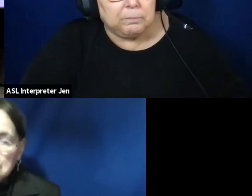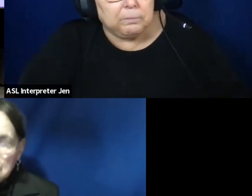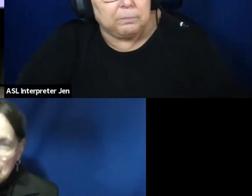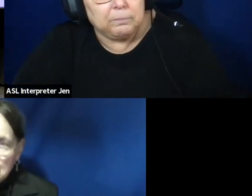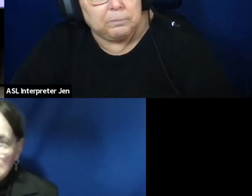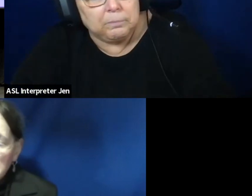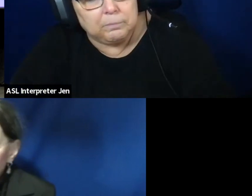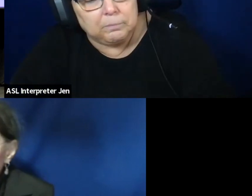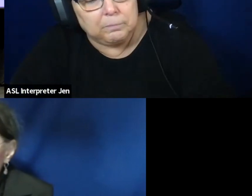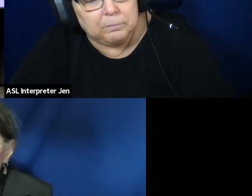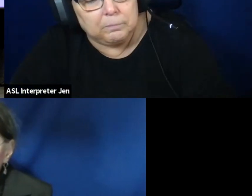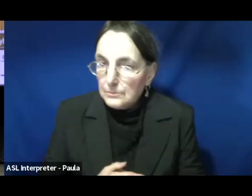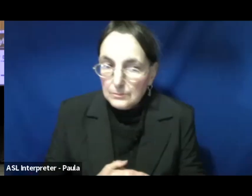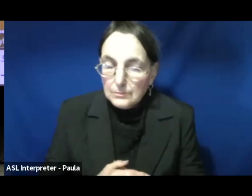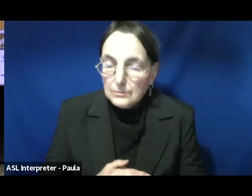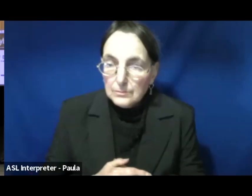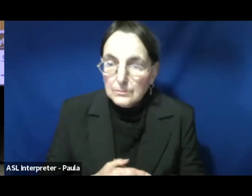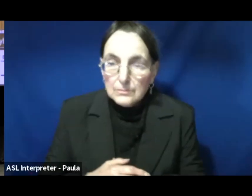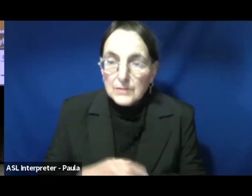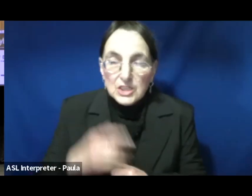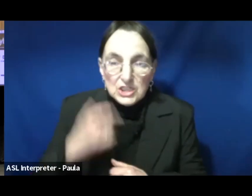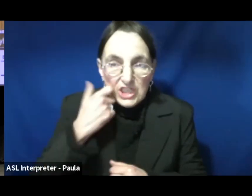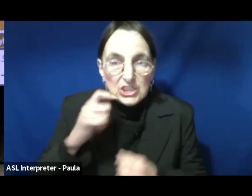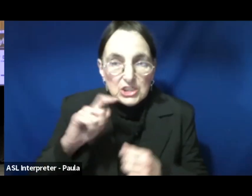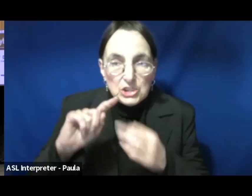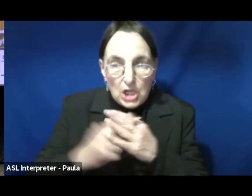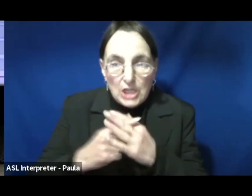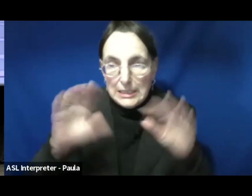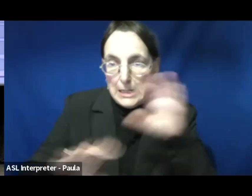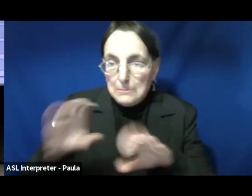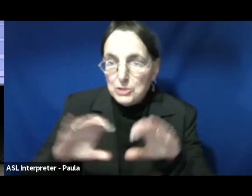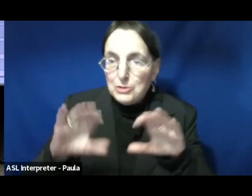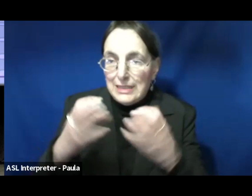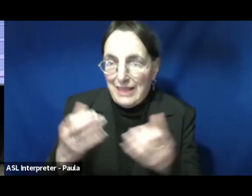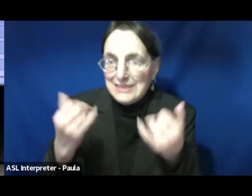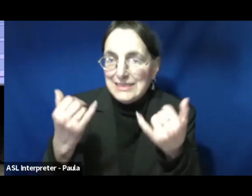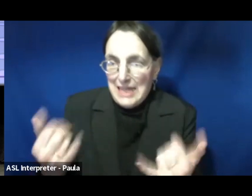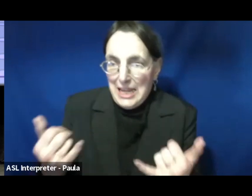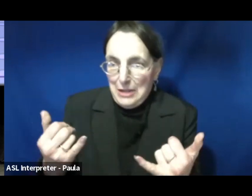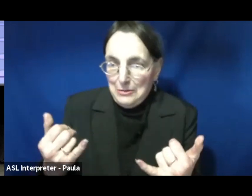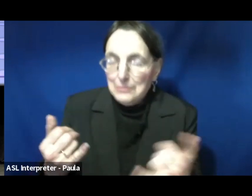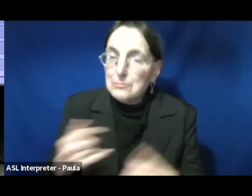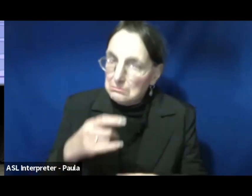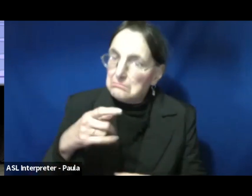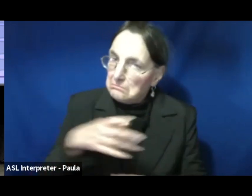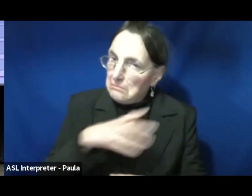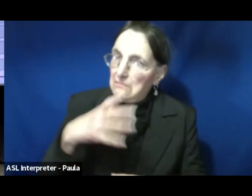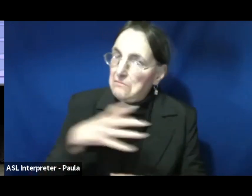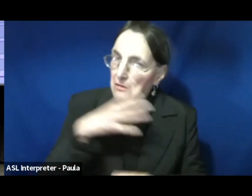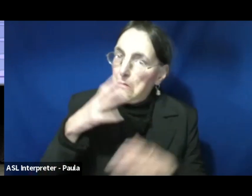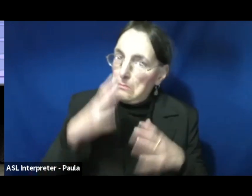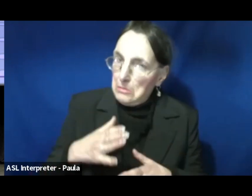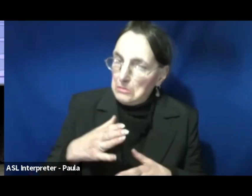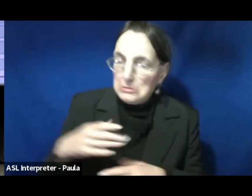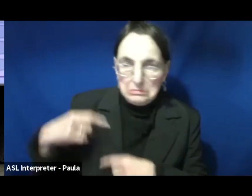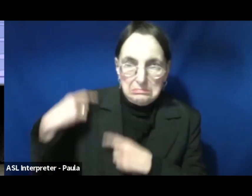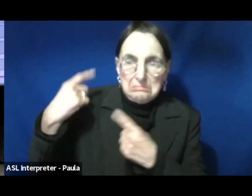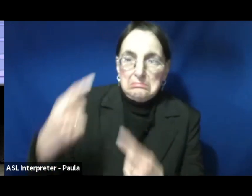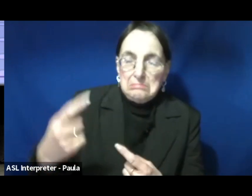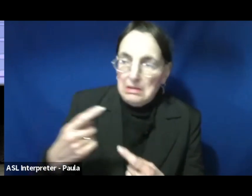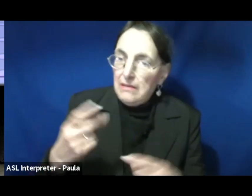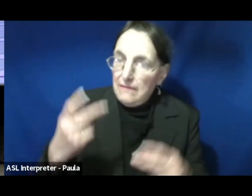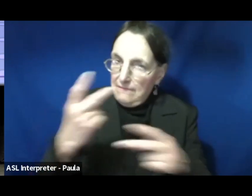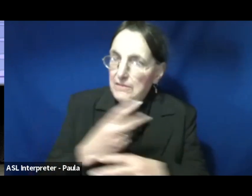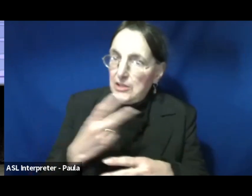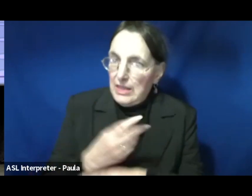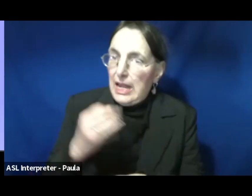You don't need the chemistry class yet, so just now, okay? They have figured that out. And if the pH is also very low, if it's very acidic,